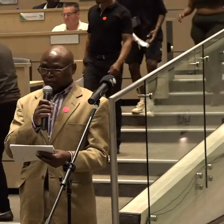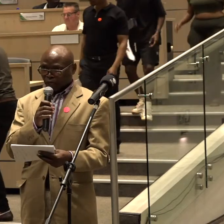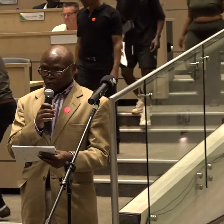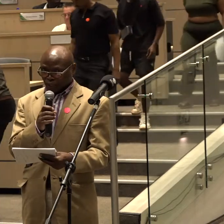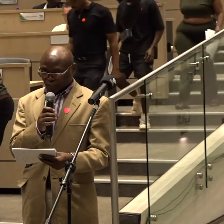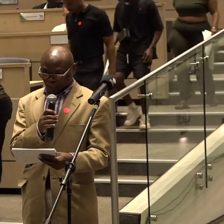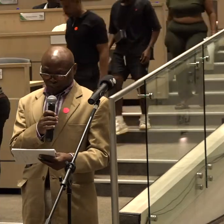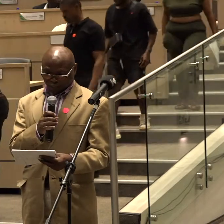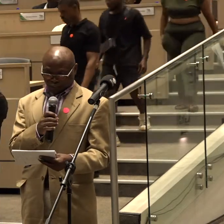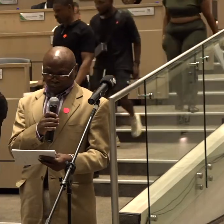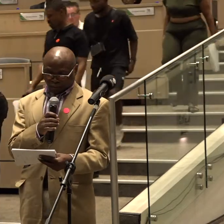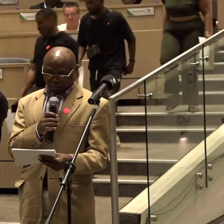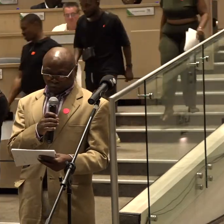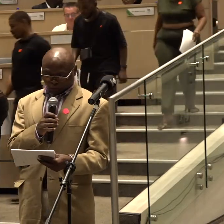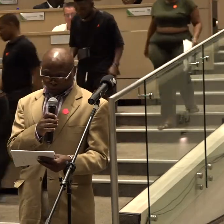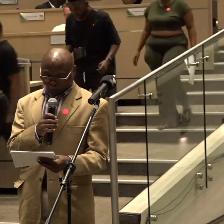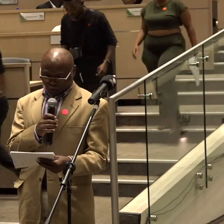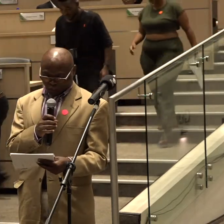for